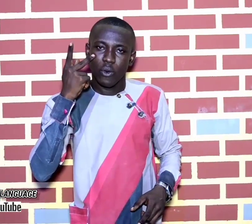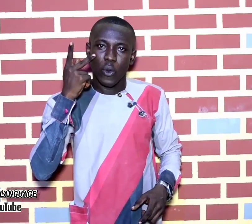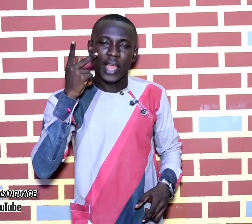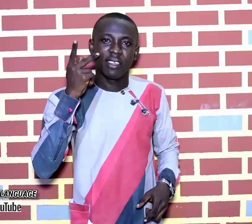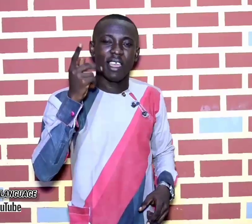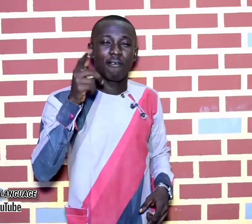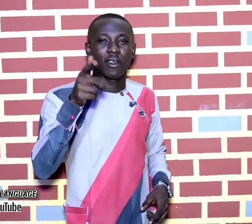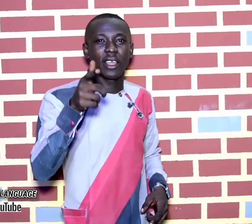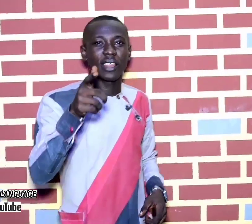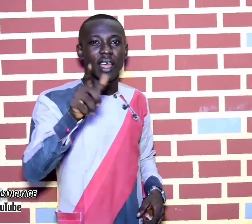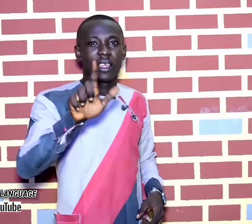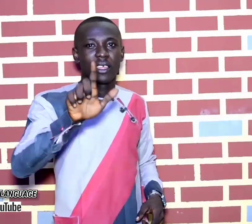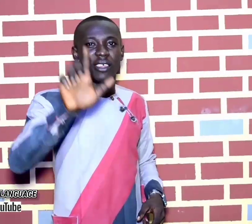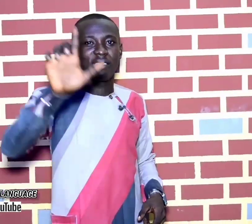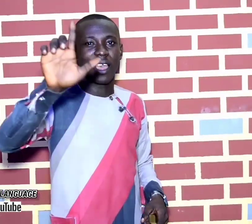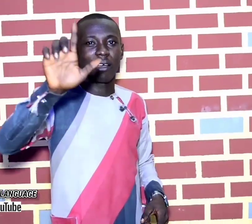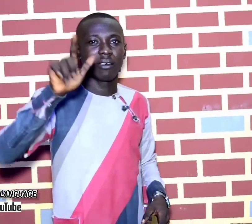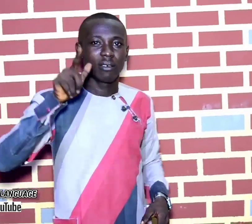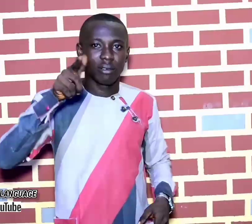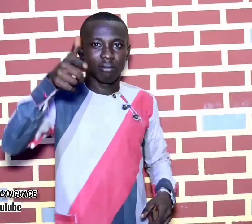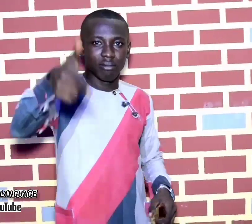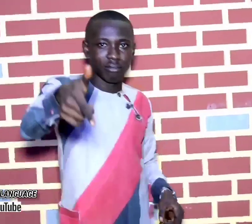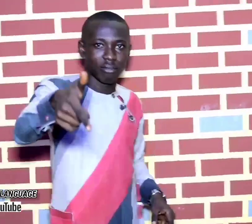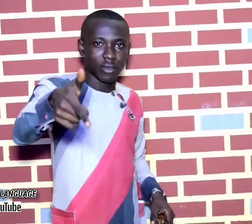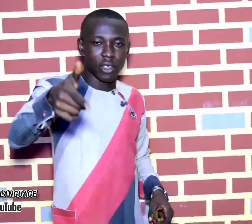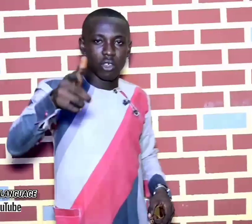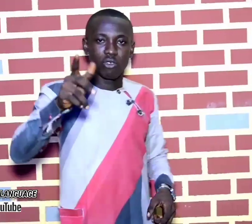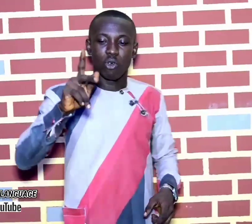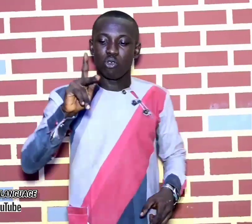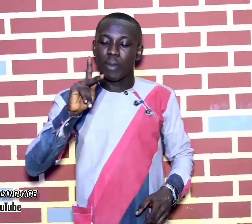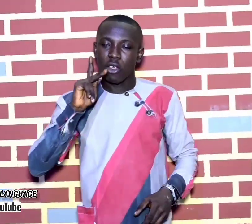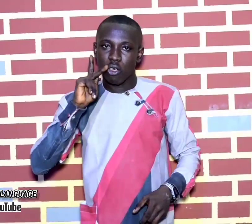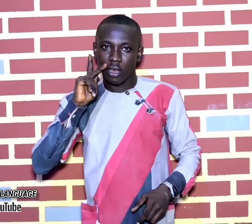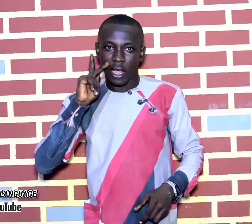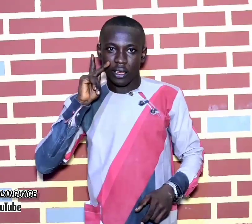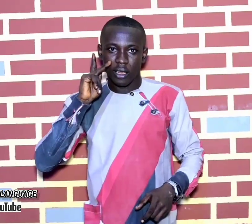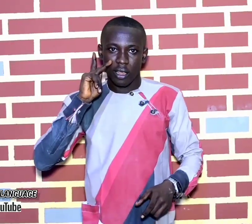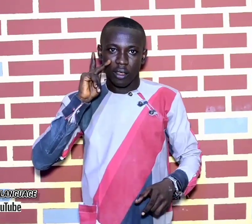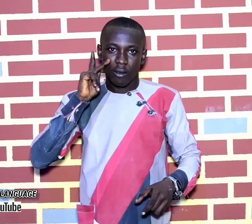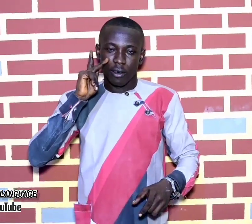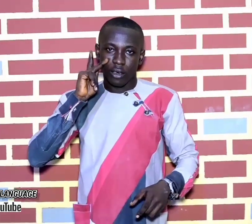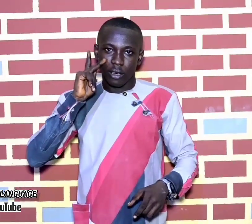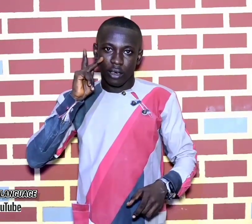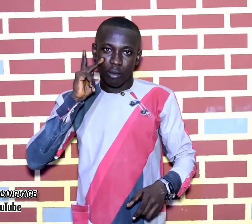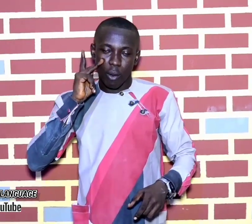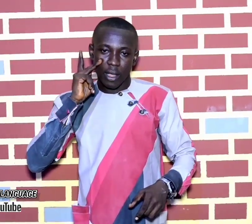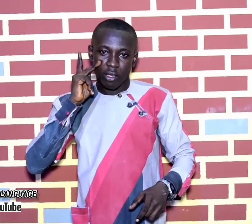Why the sign for letter is L? So you make sure that the moment